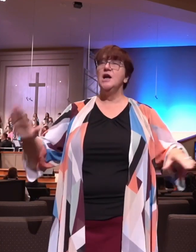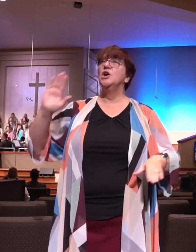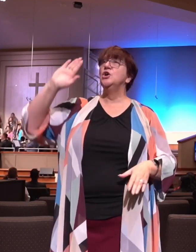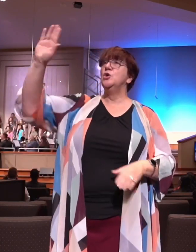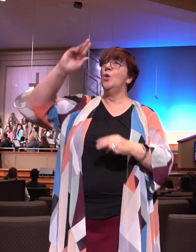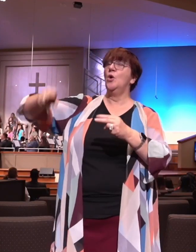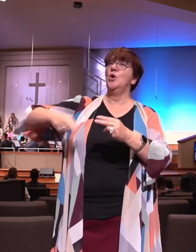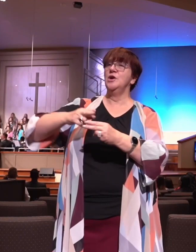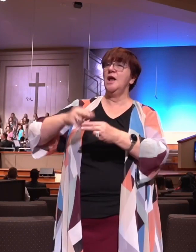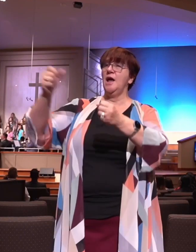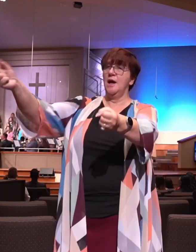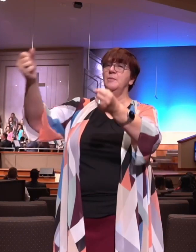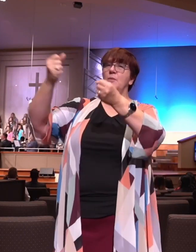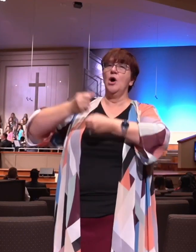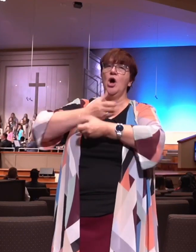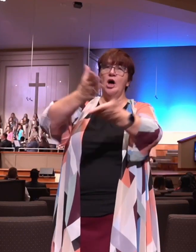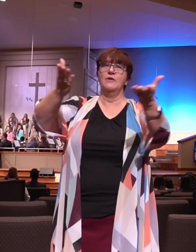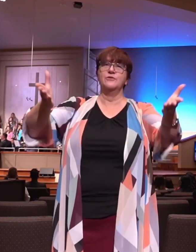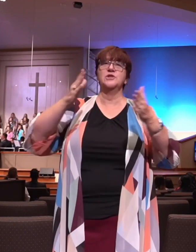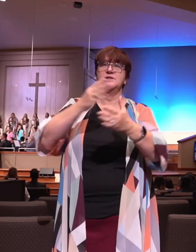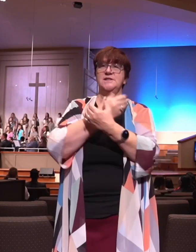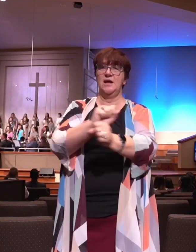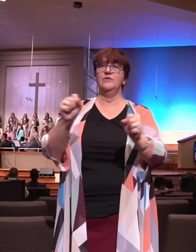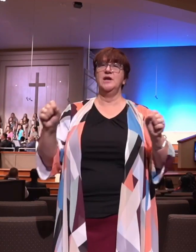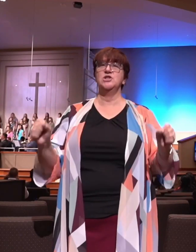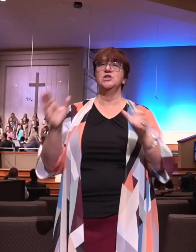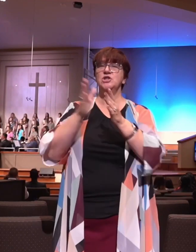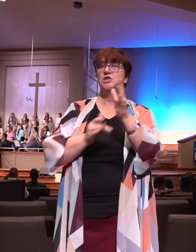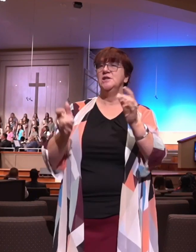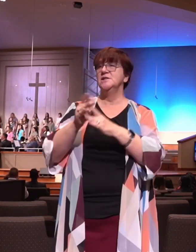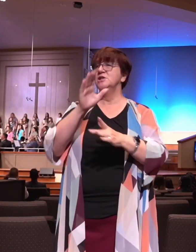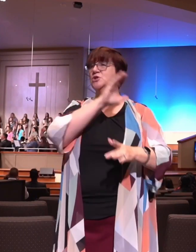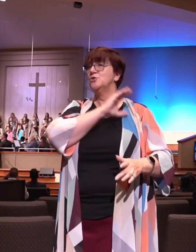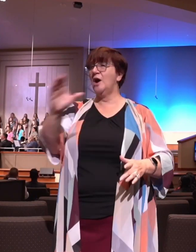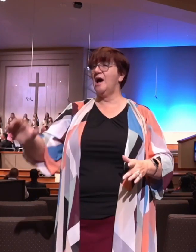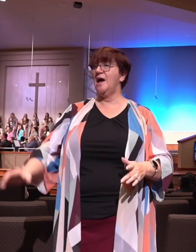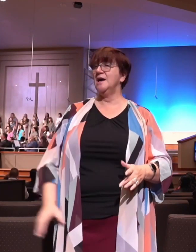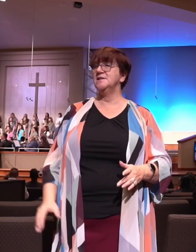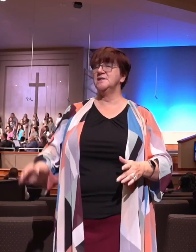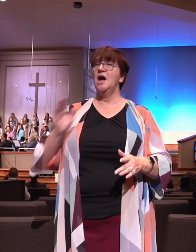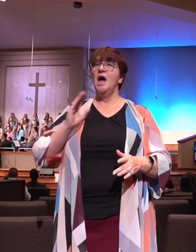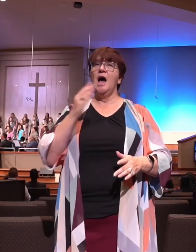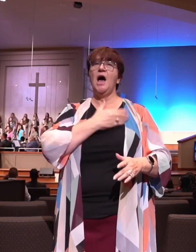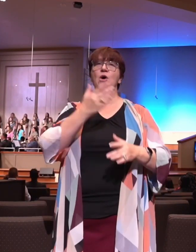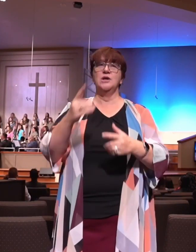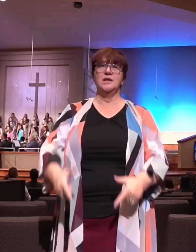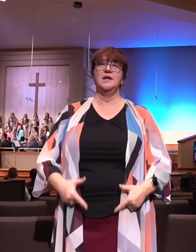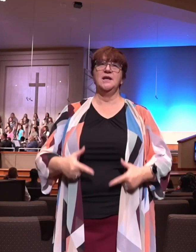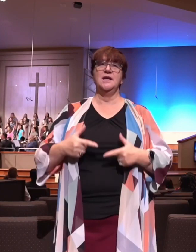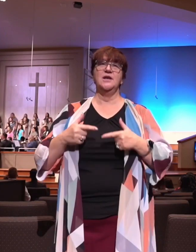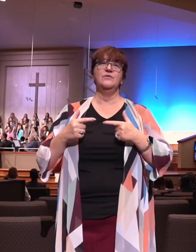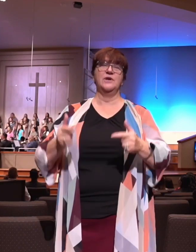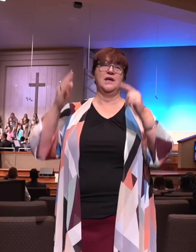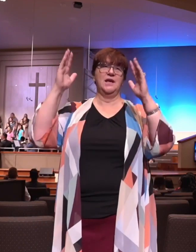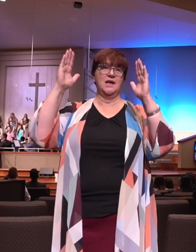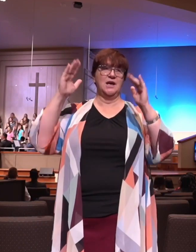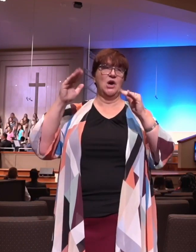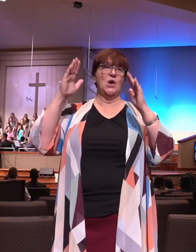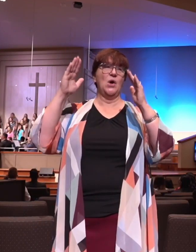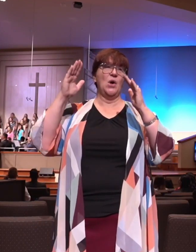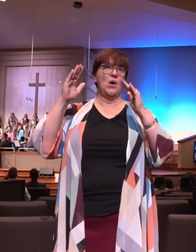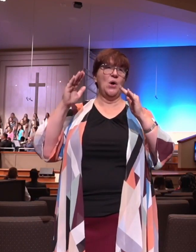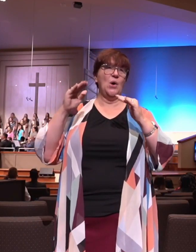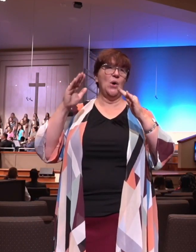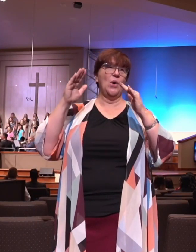There's salvation in your name Jesus Christ My living